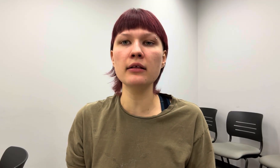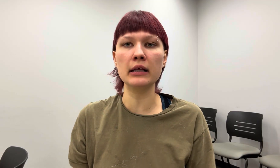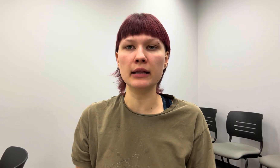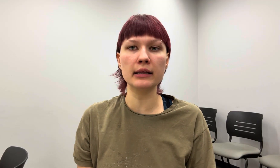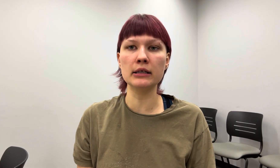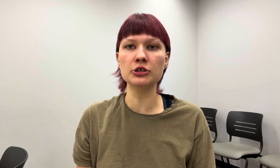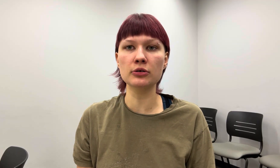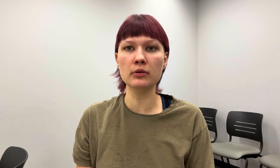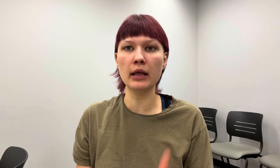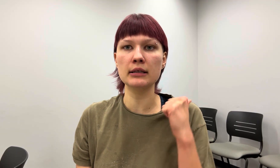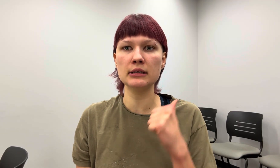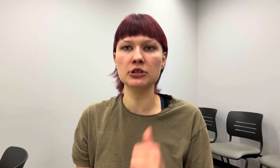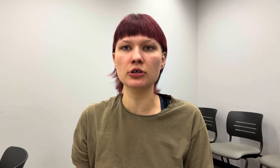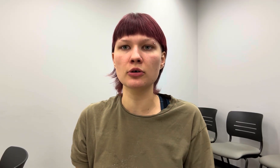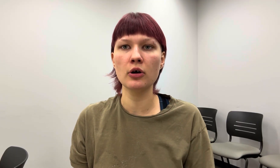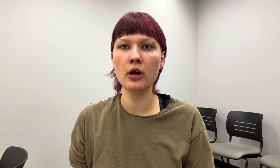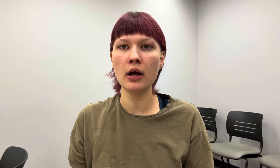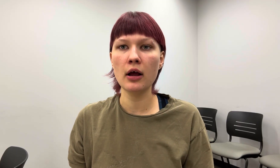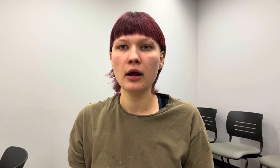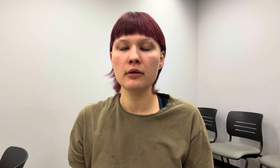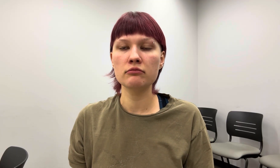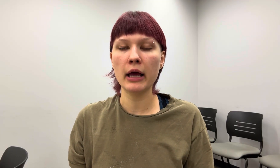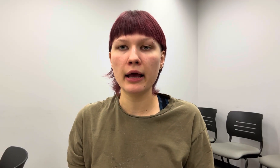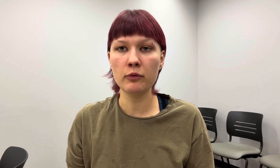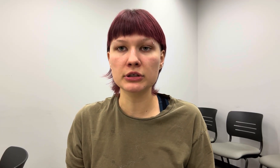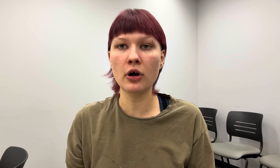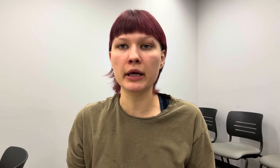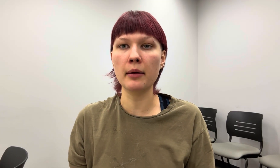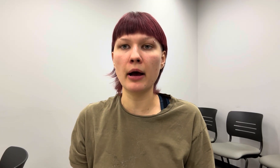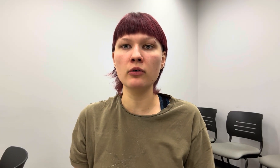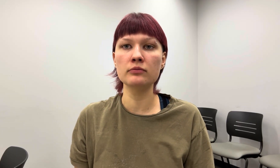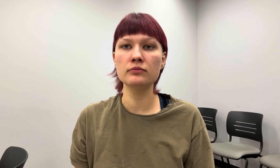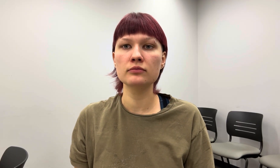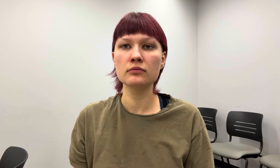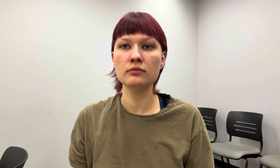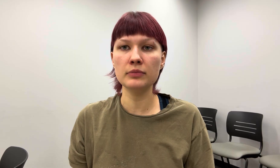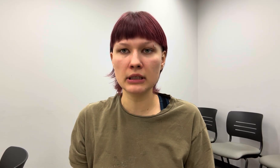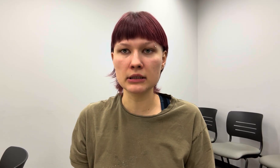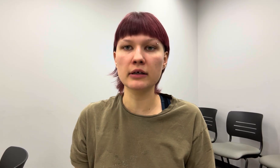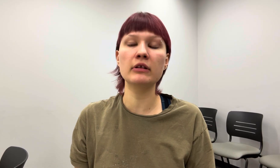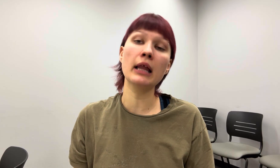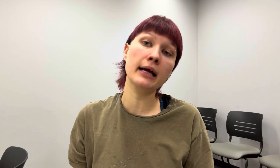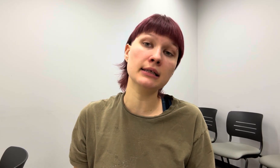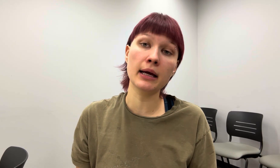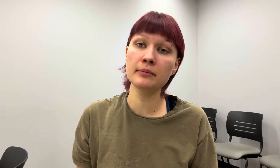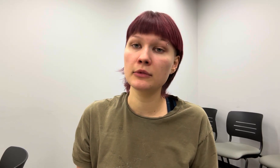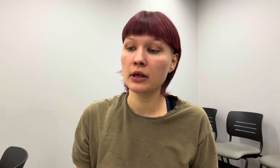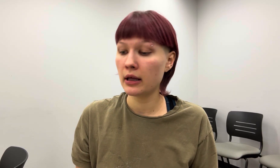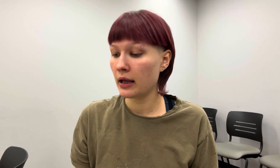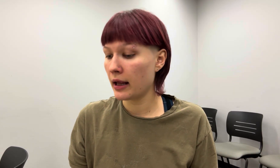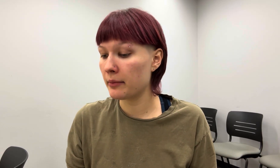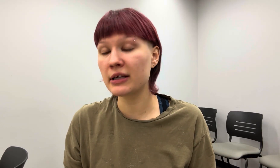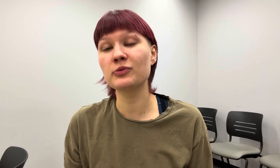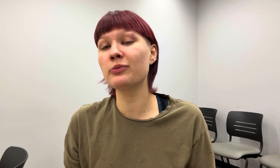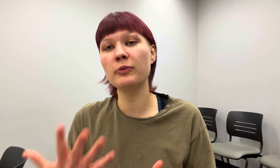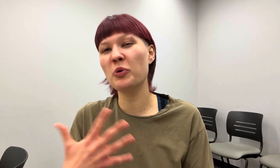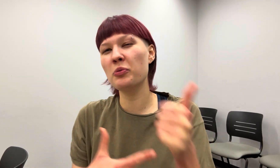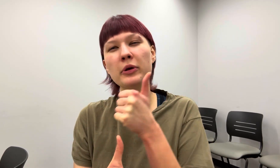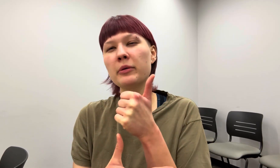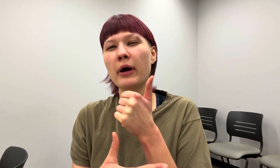that the teacher was talking about because of the lag time, and because we really